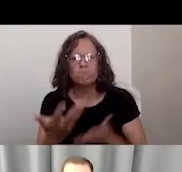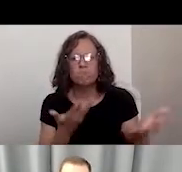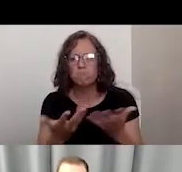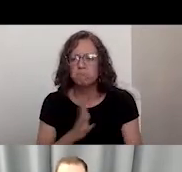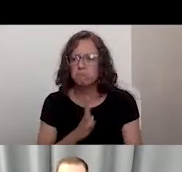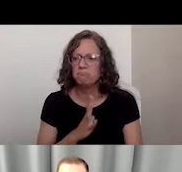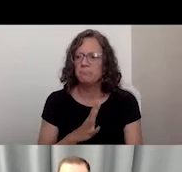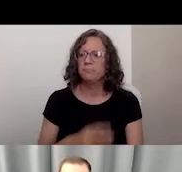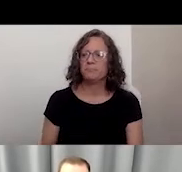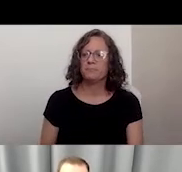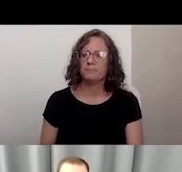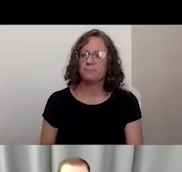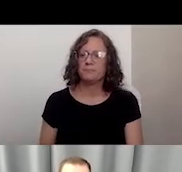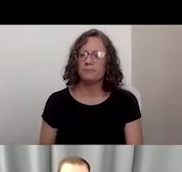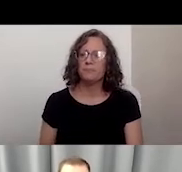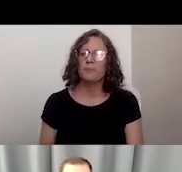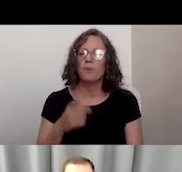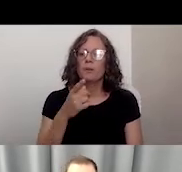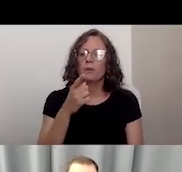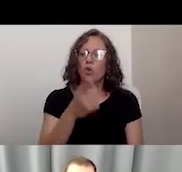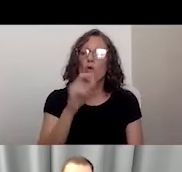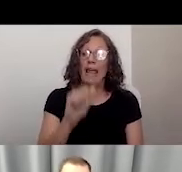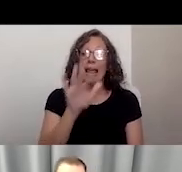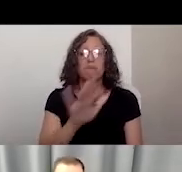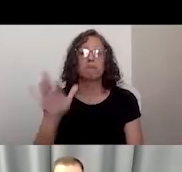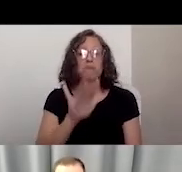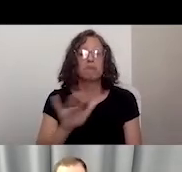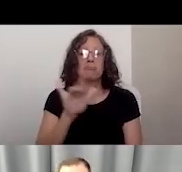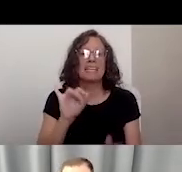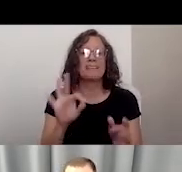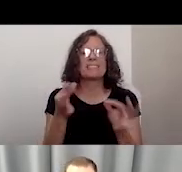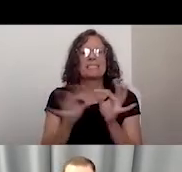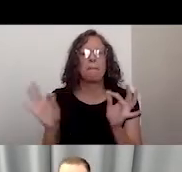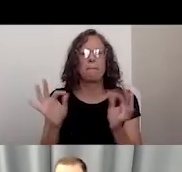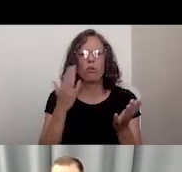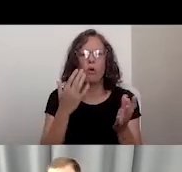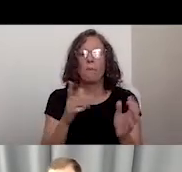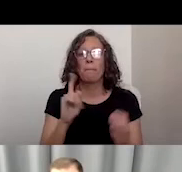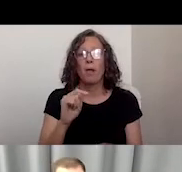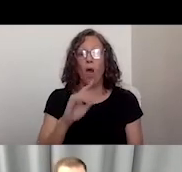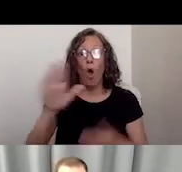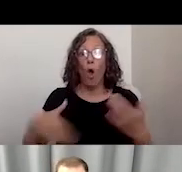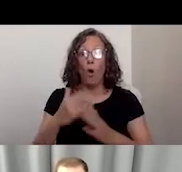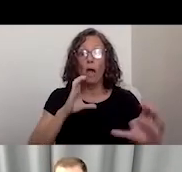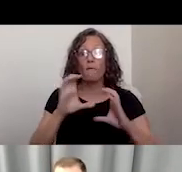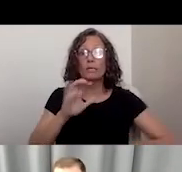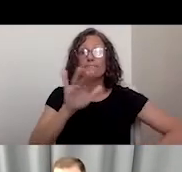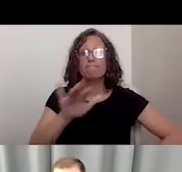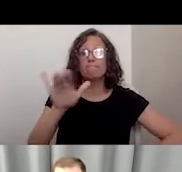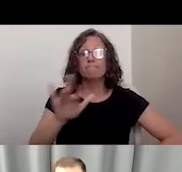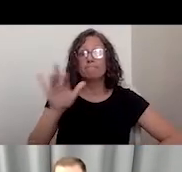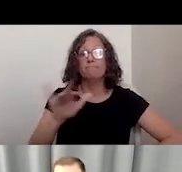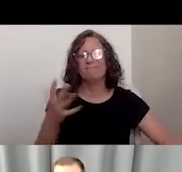that you're trying. And you'll find that most deaf people are very patient with you. You can fingerspell, especially if it's